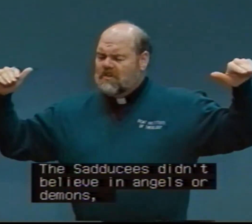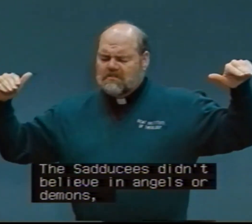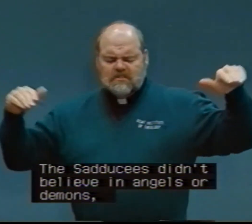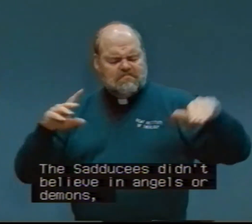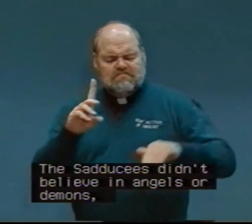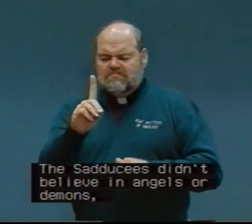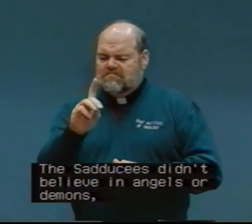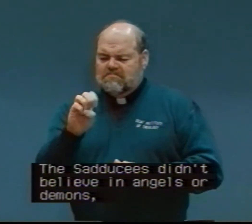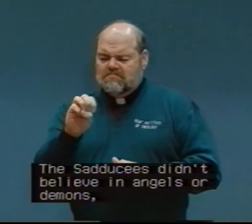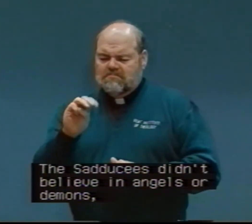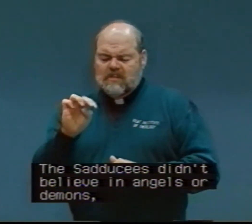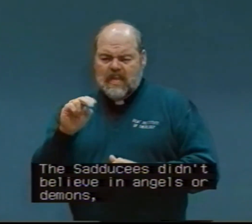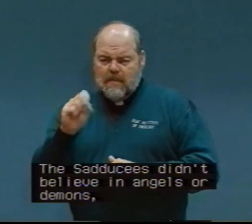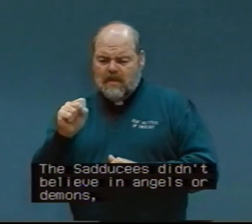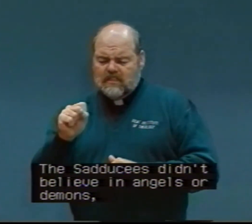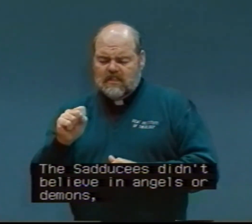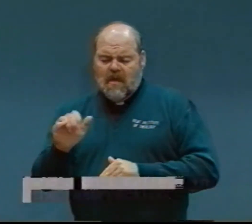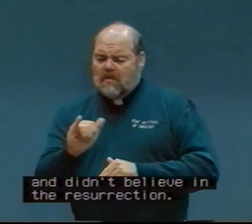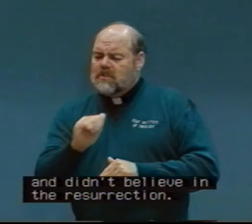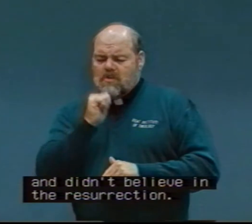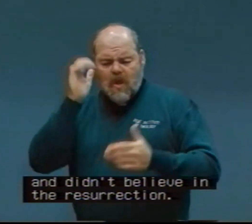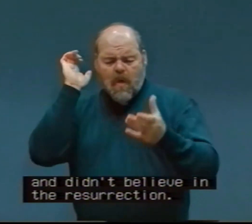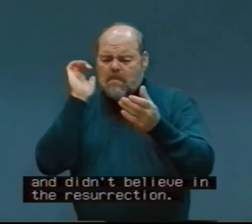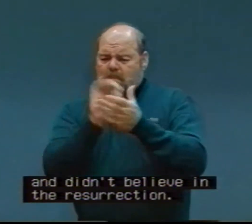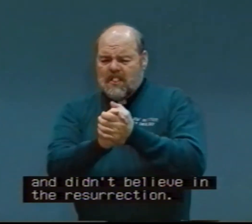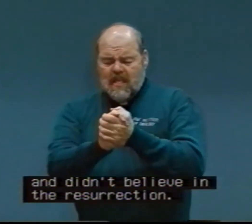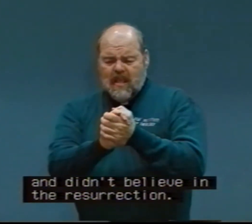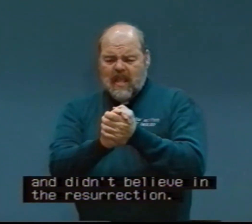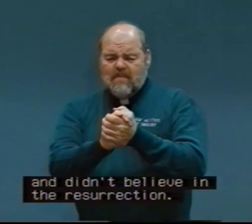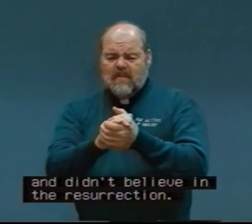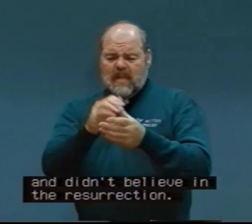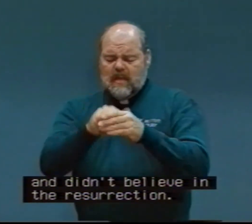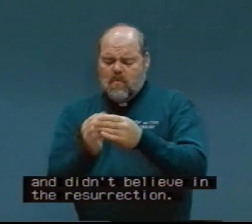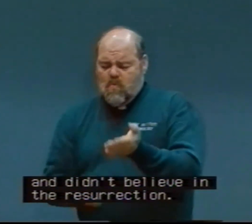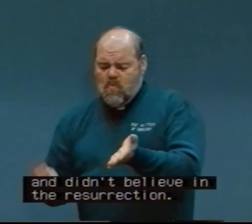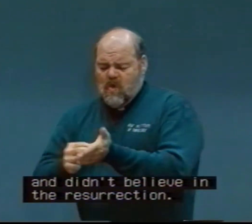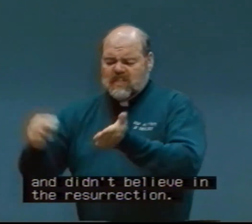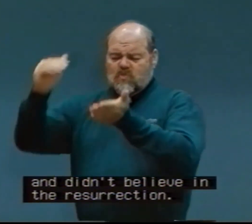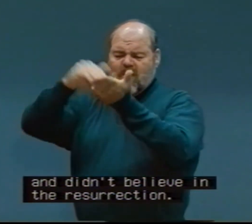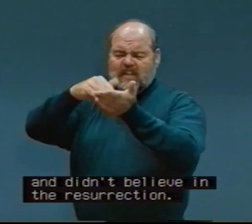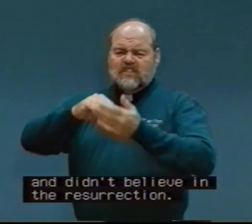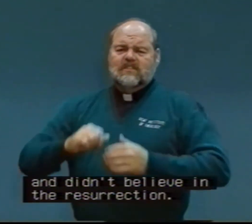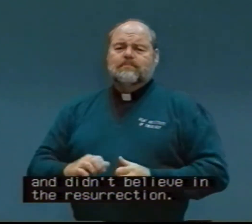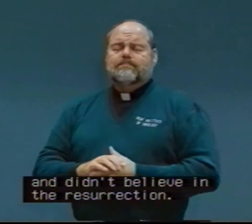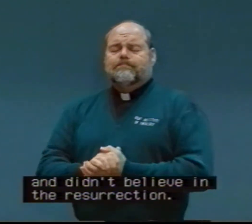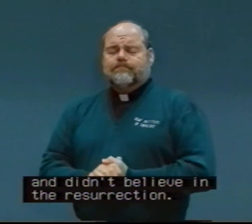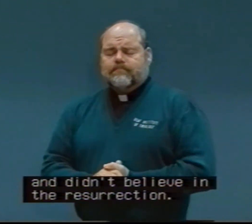The Sadducees didn't believe in angels or demons, and didn't believe in the resurrection.